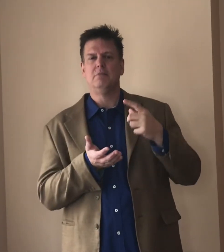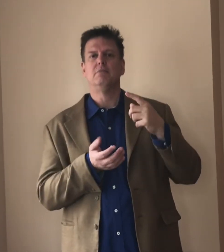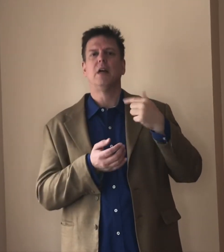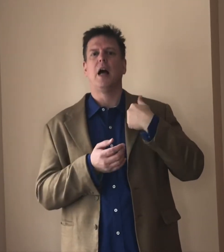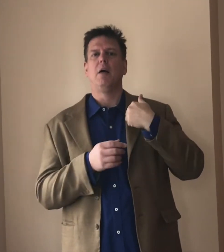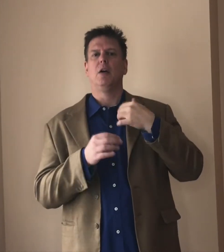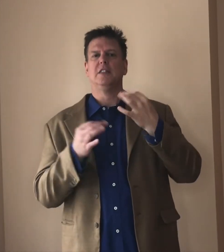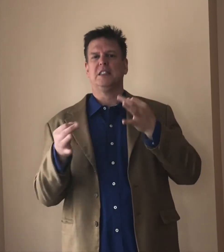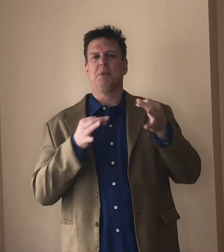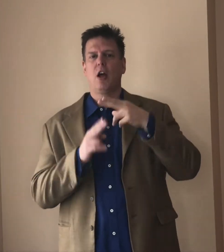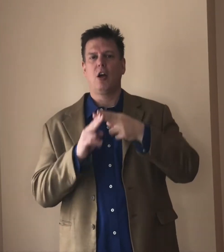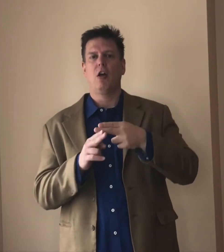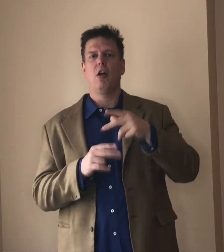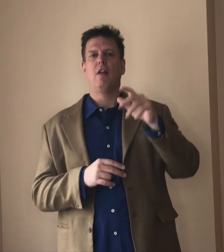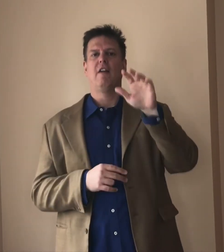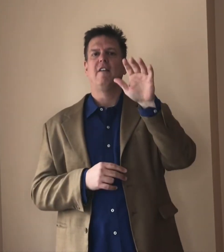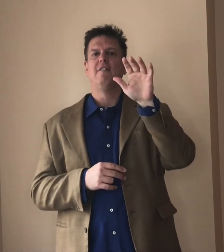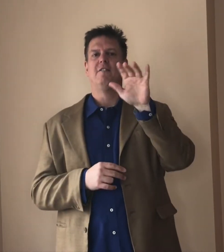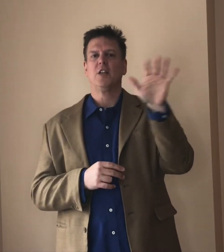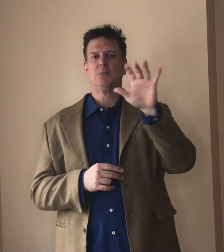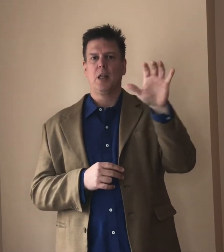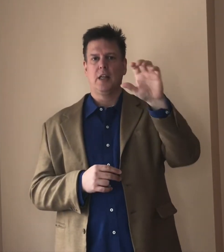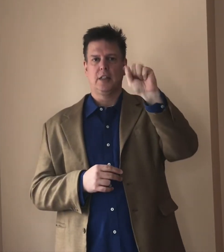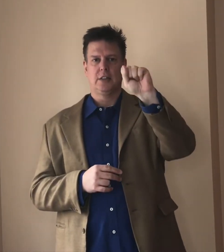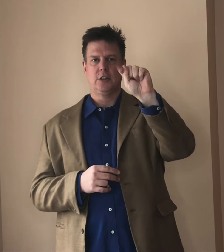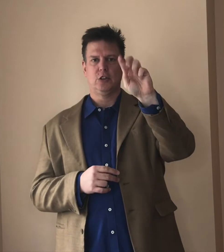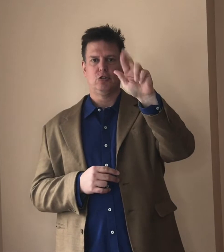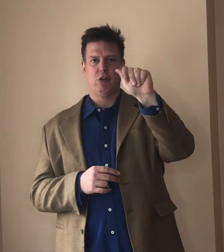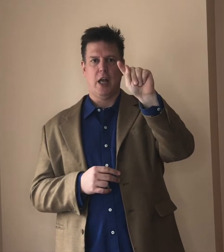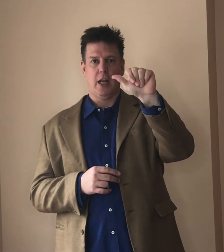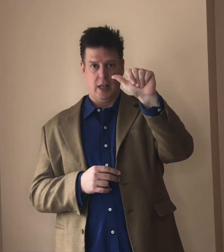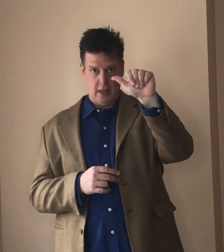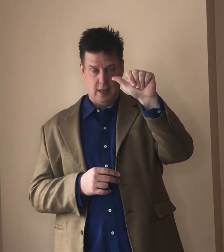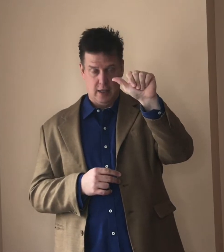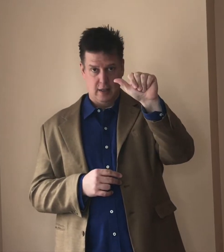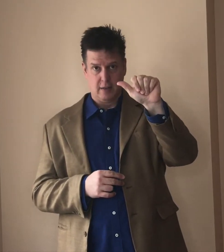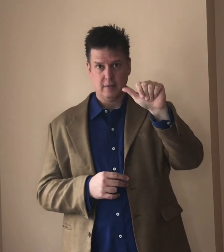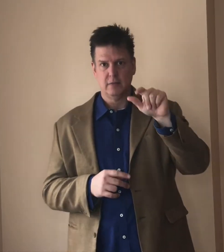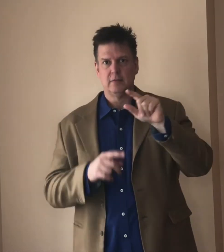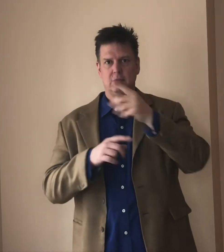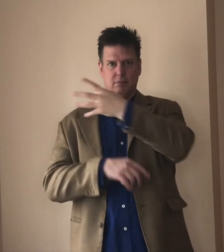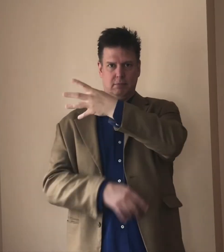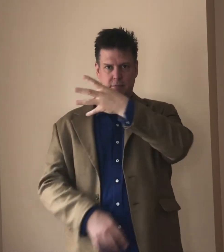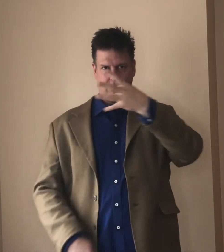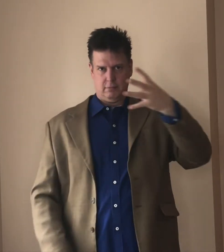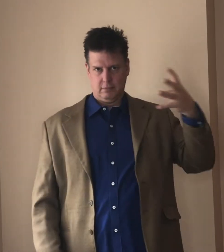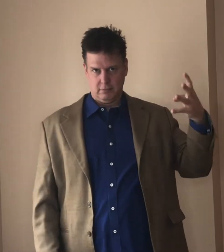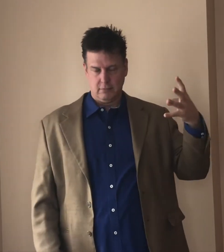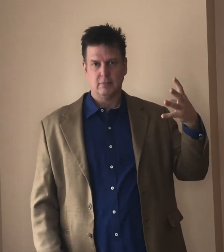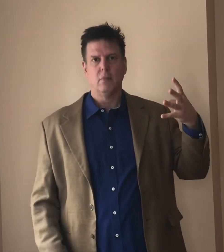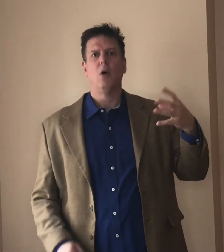We've discussed a few different parts of fingerspelling strata,